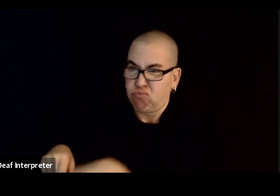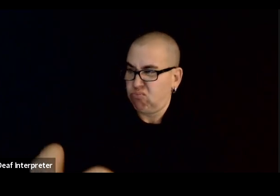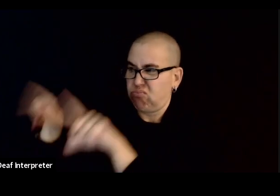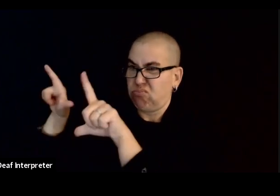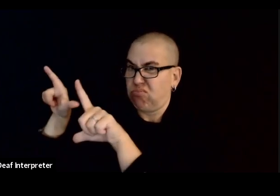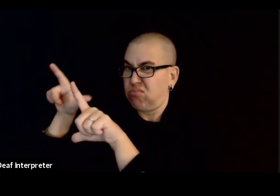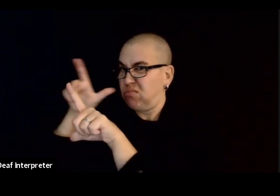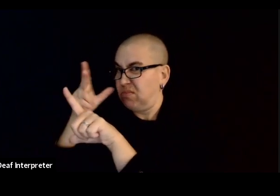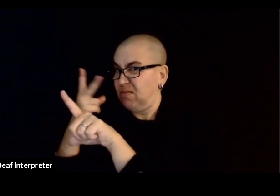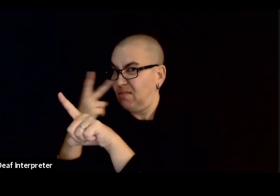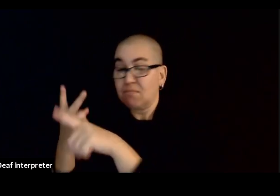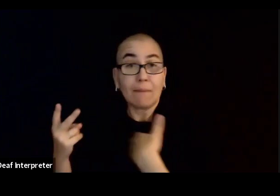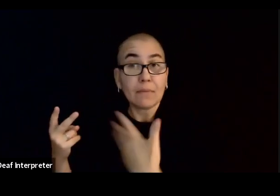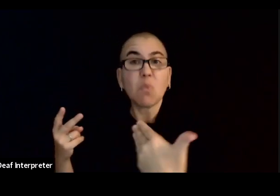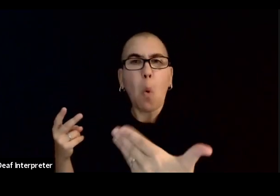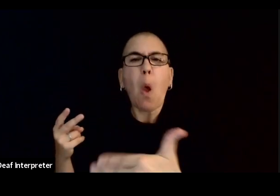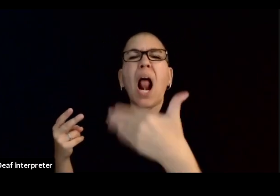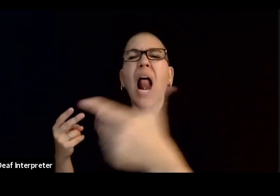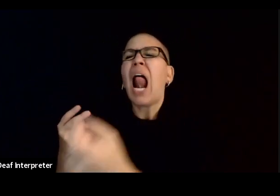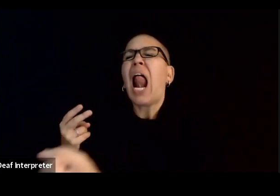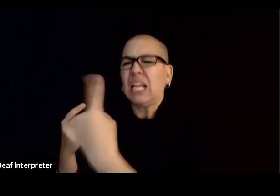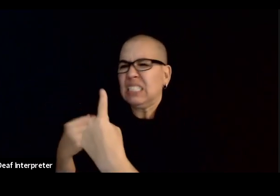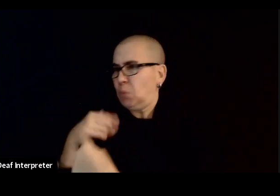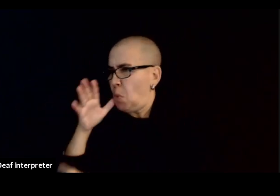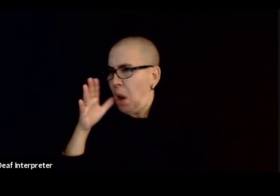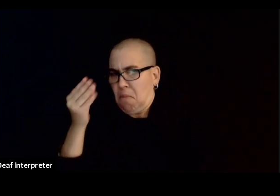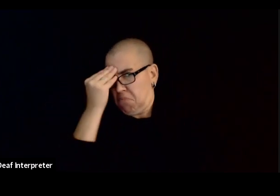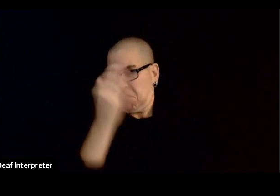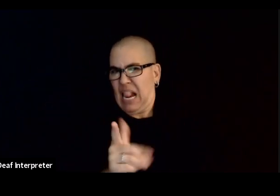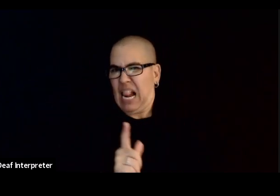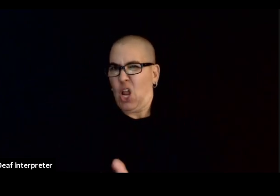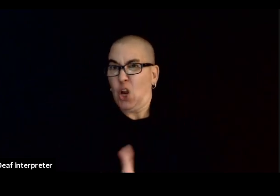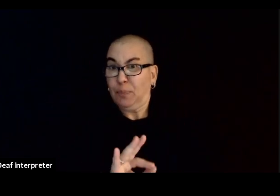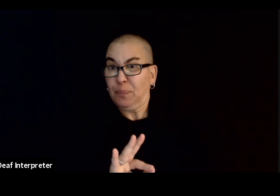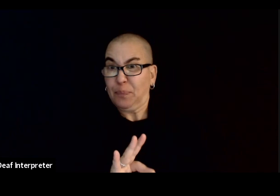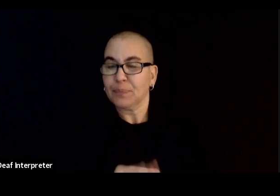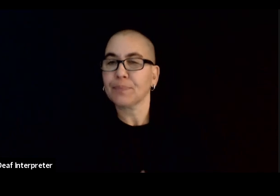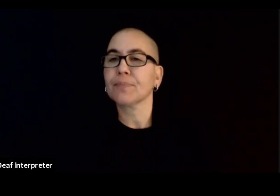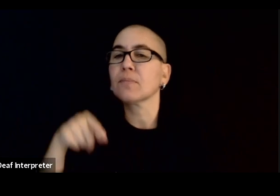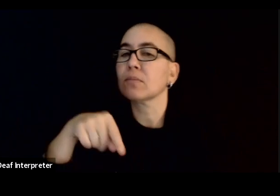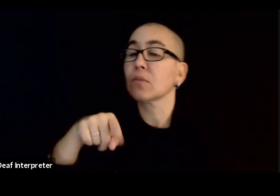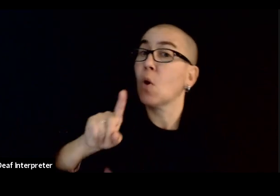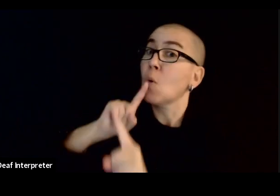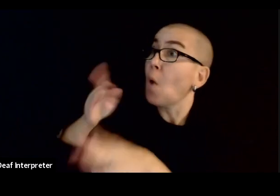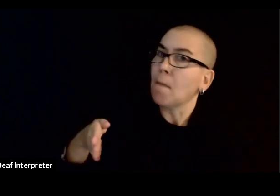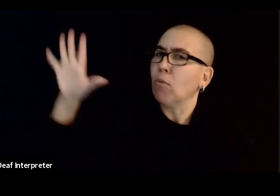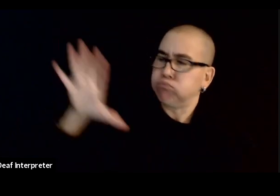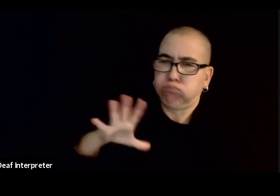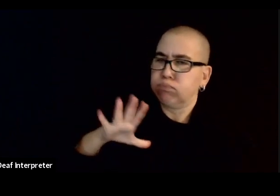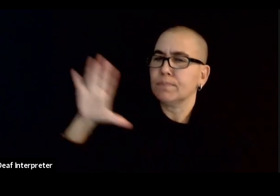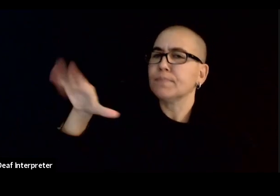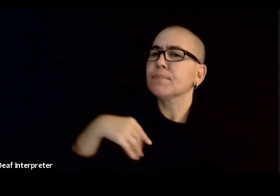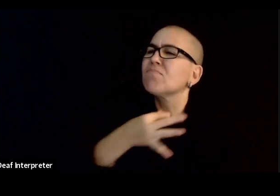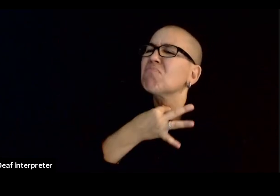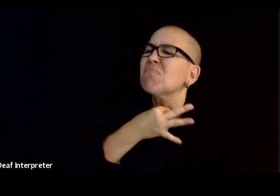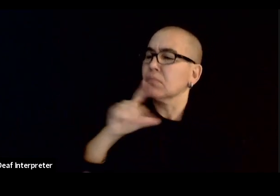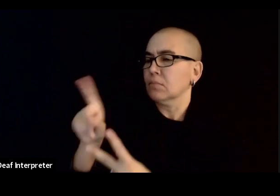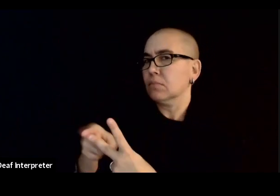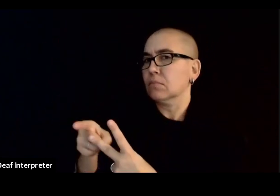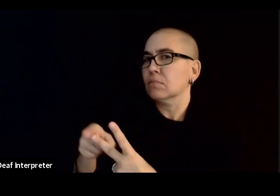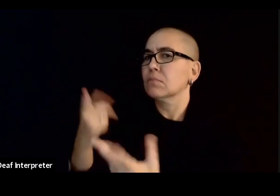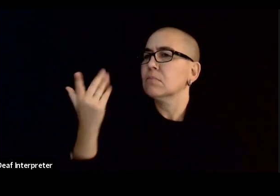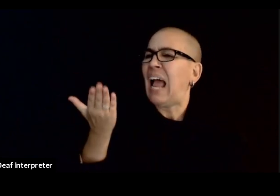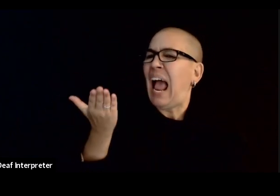question? Yeah. Any evidence that the recent uptick we've seen in cases,